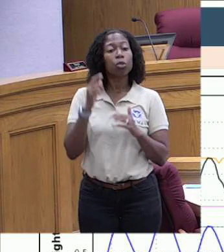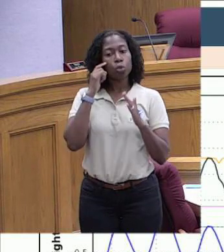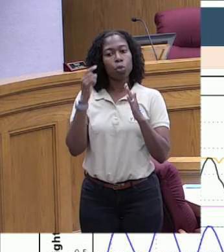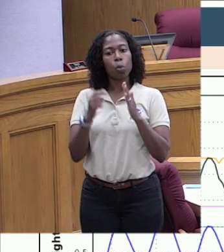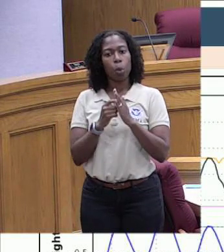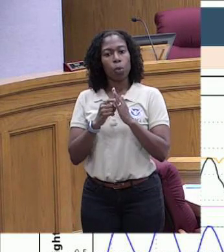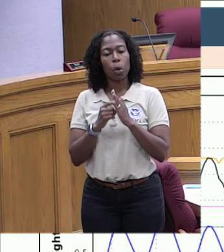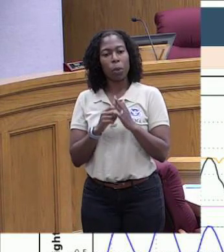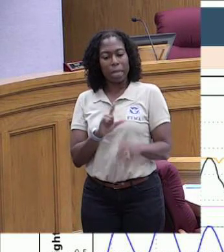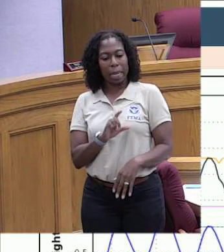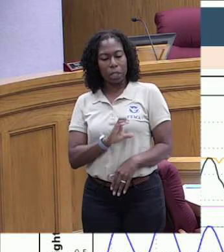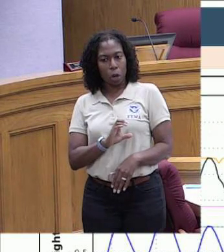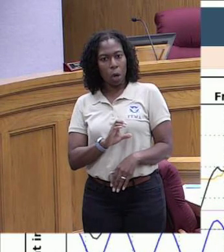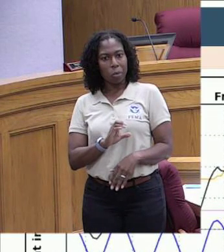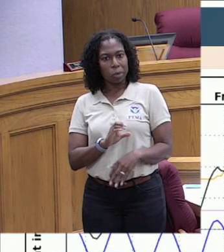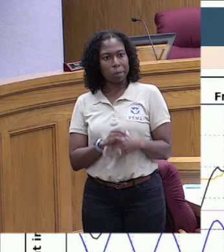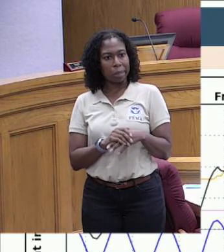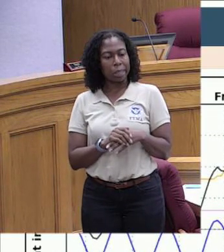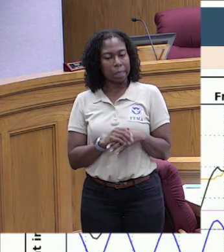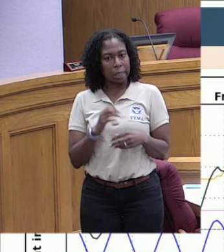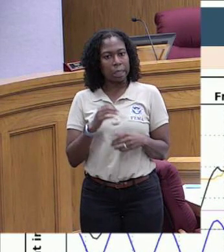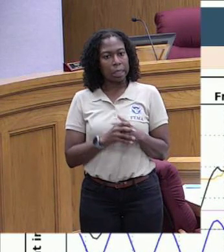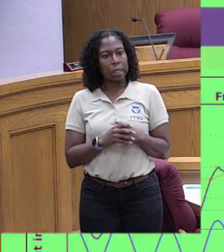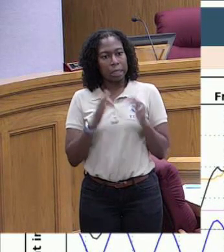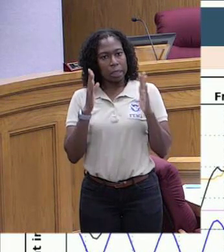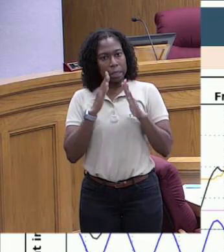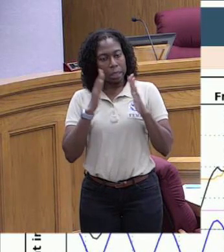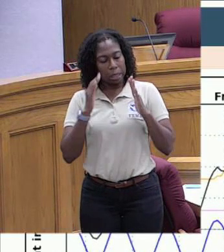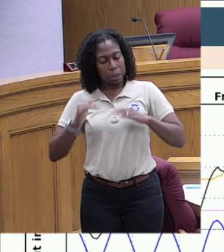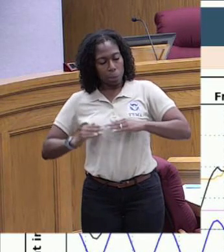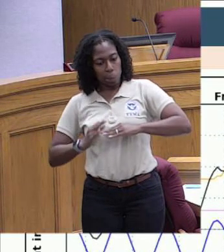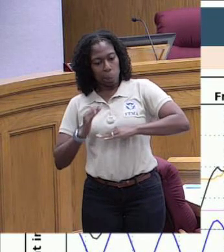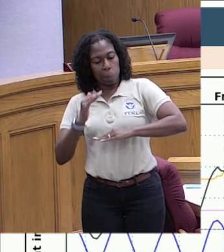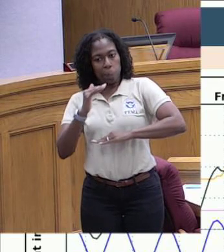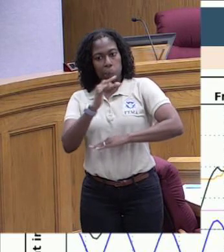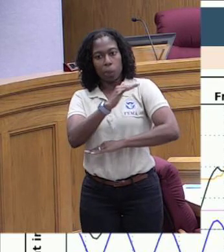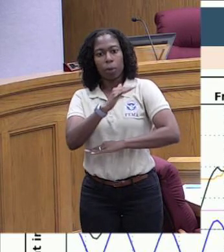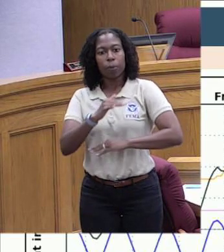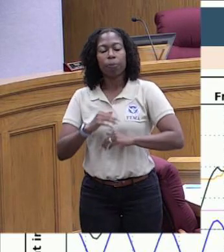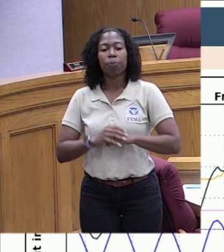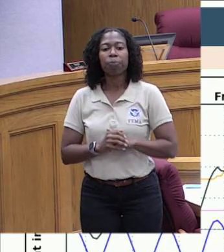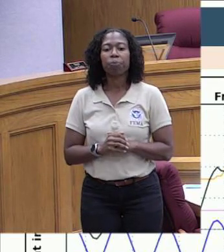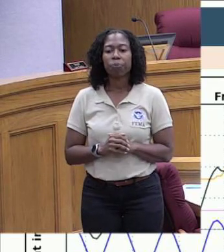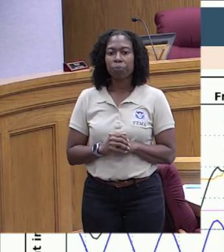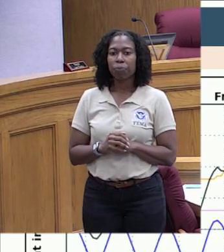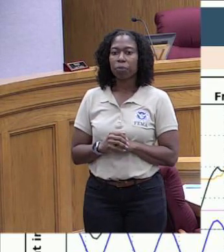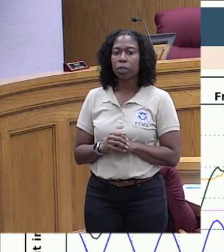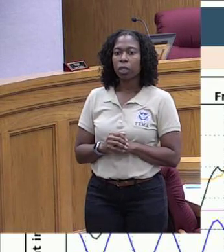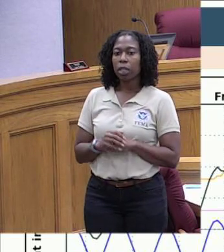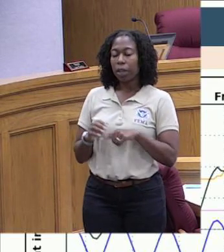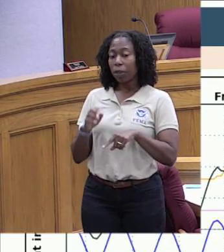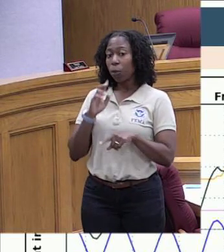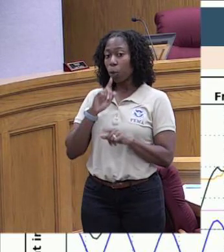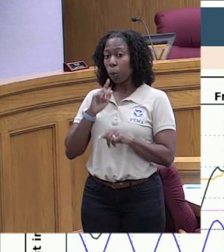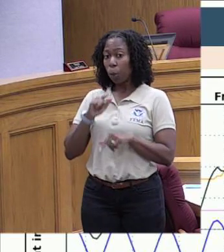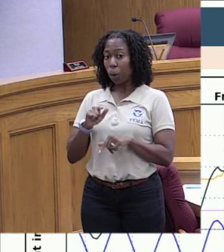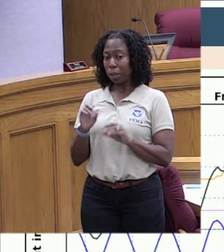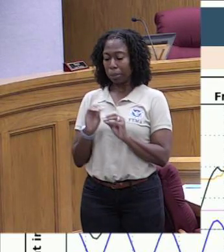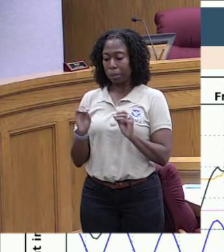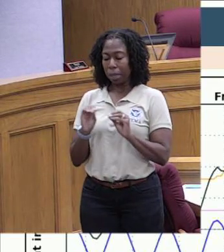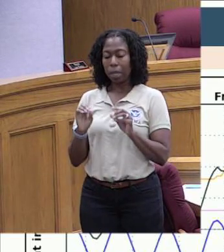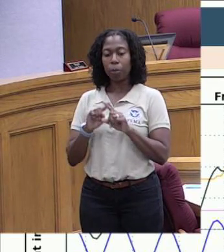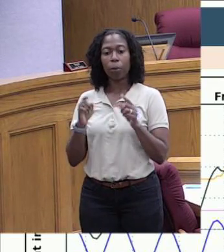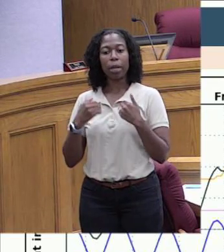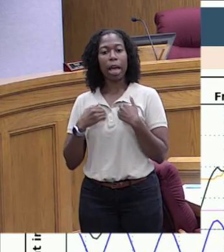in Lake Charles region as well. Down at Freshwater Canal, even though we don't have a reporting gauge down there, we do have Corps of Engineer